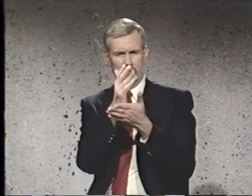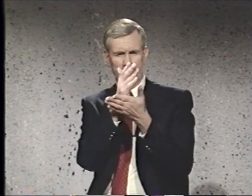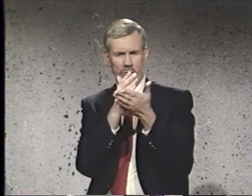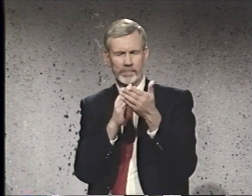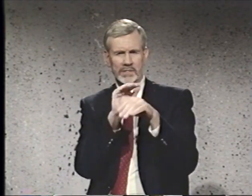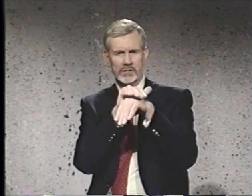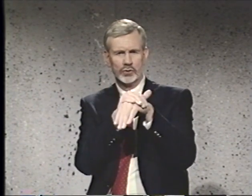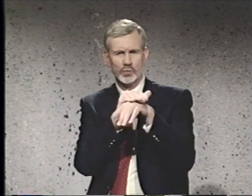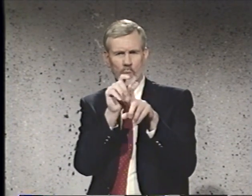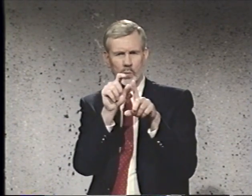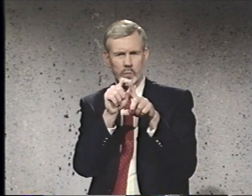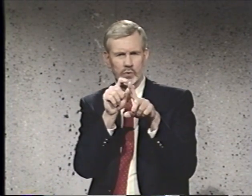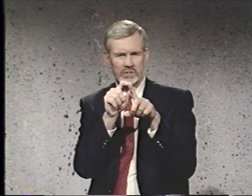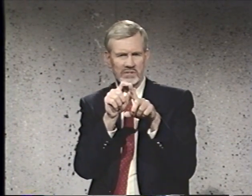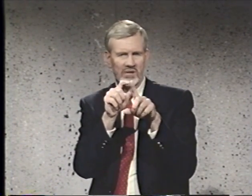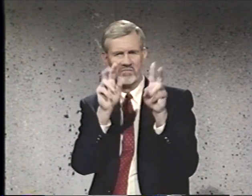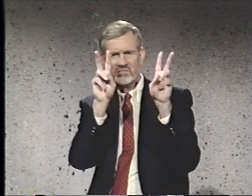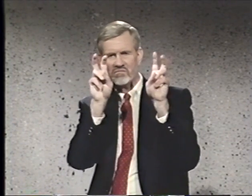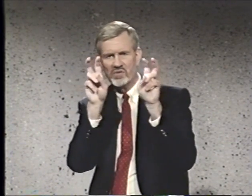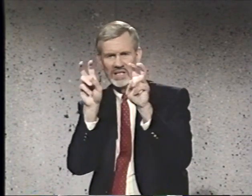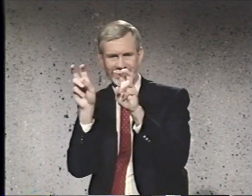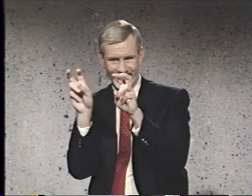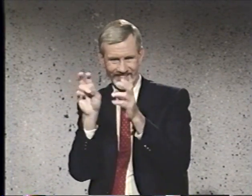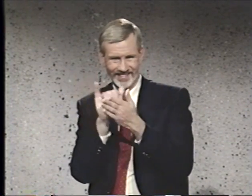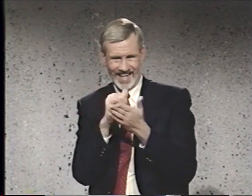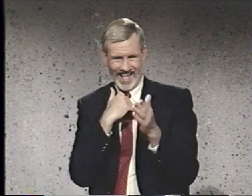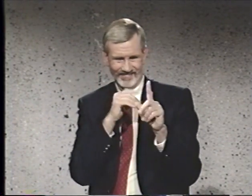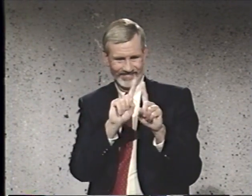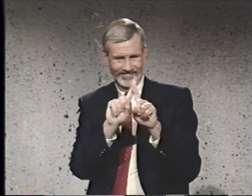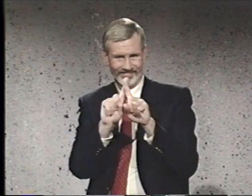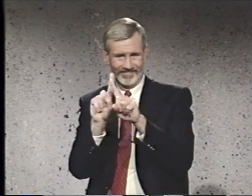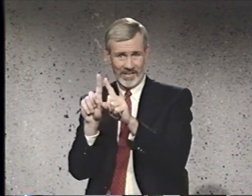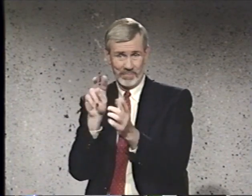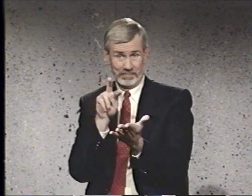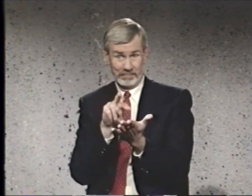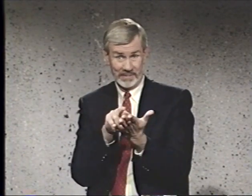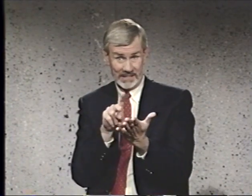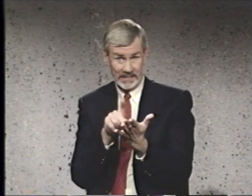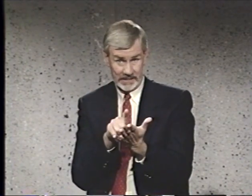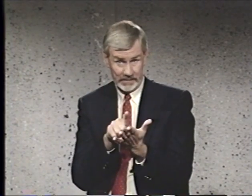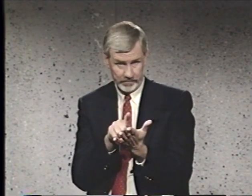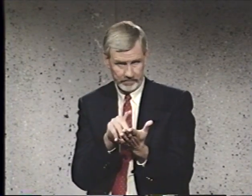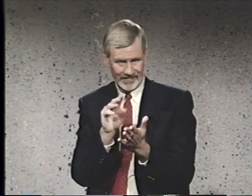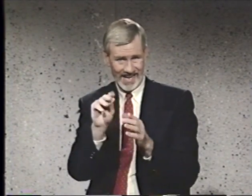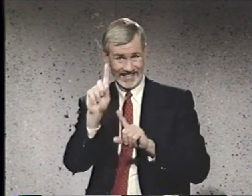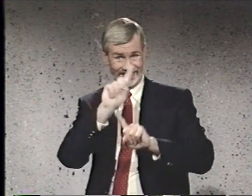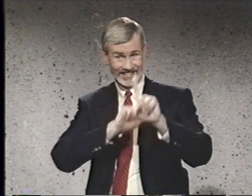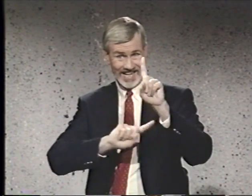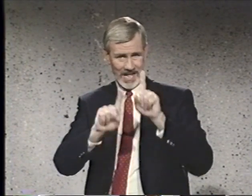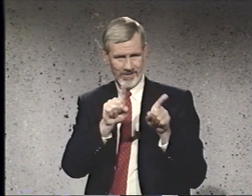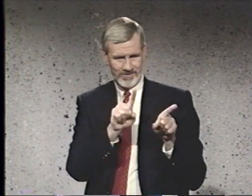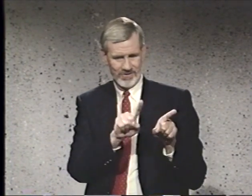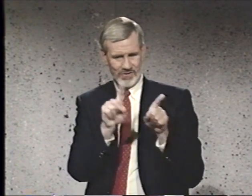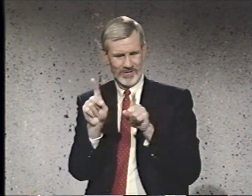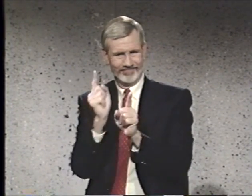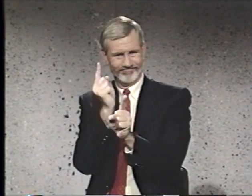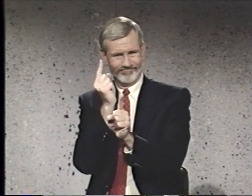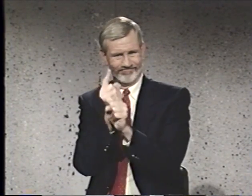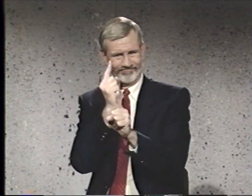Let's look at some English words and phrases that have a number of meanings and sign them according to